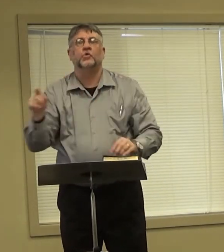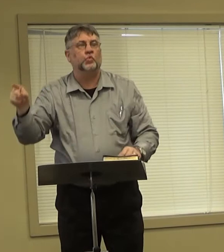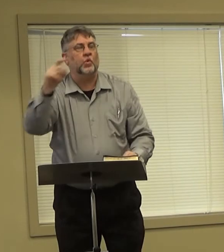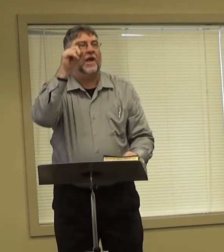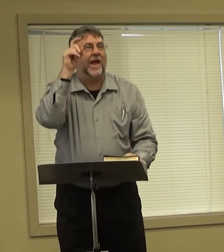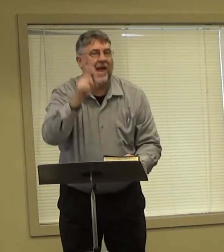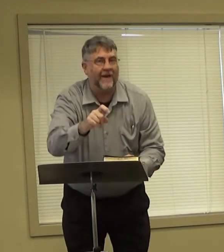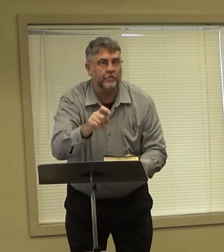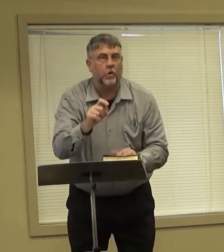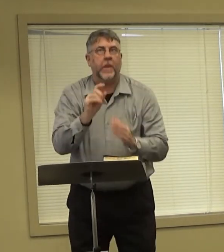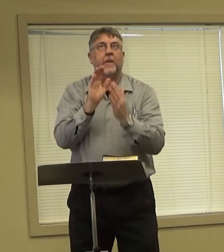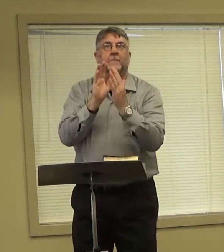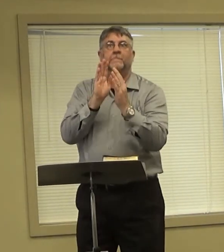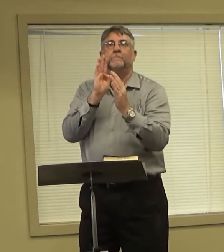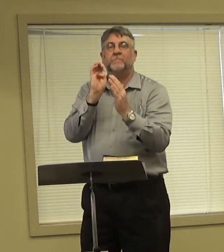His glory falls on us.